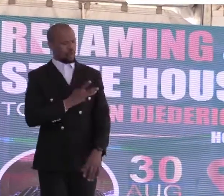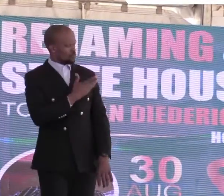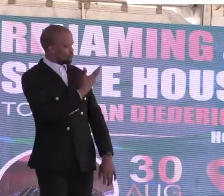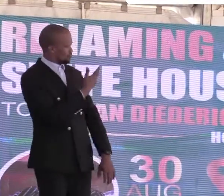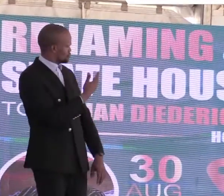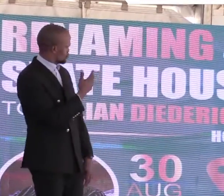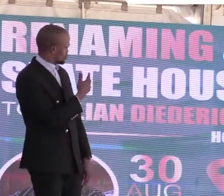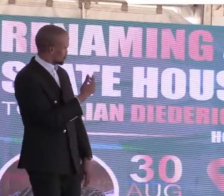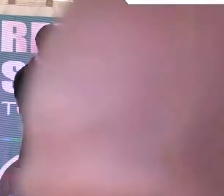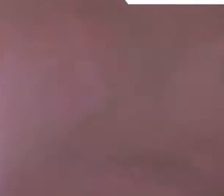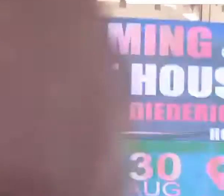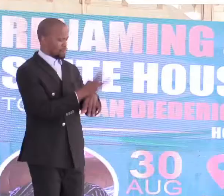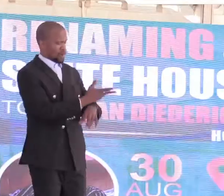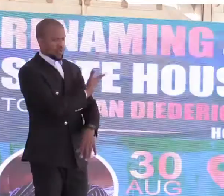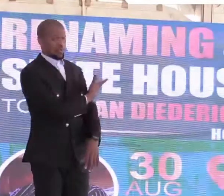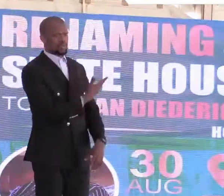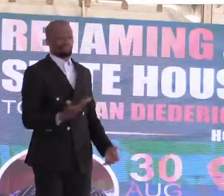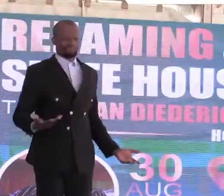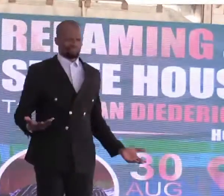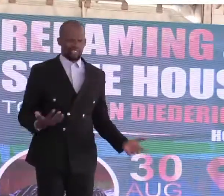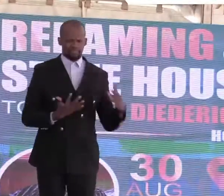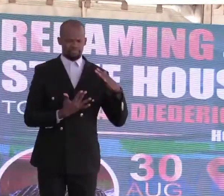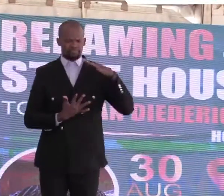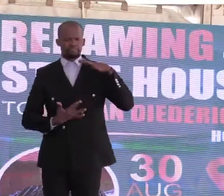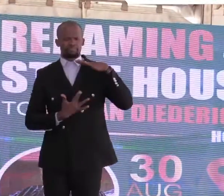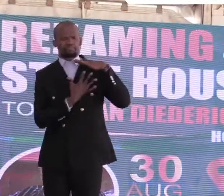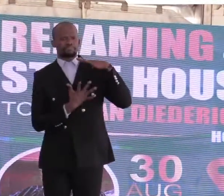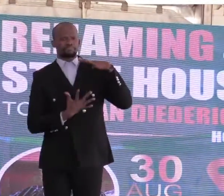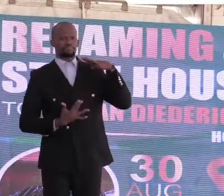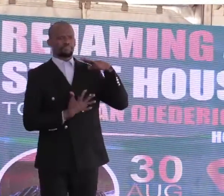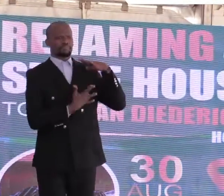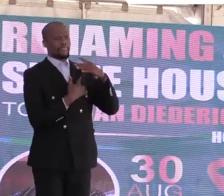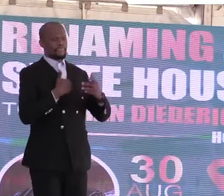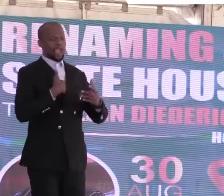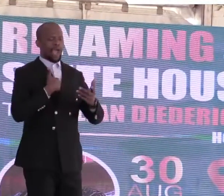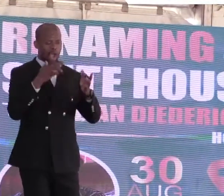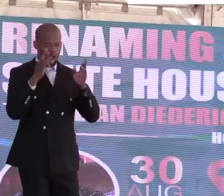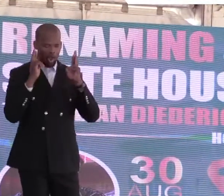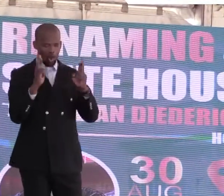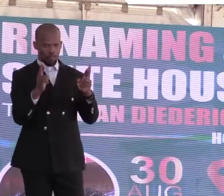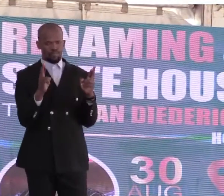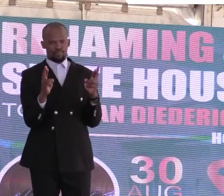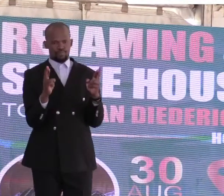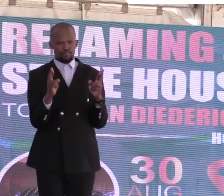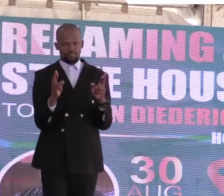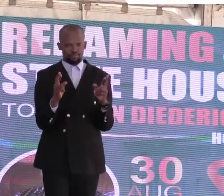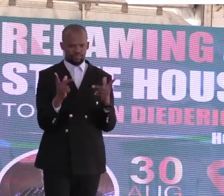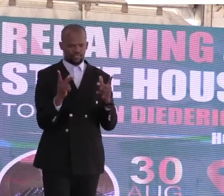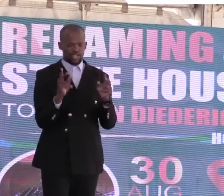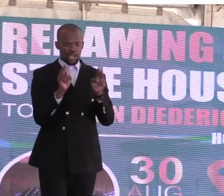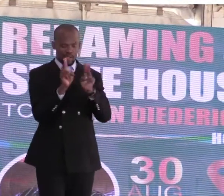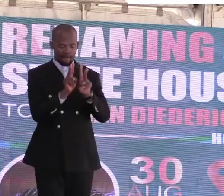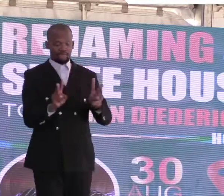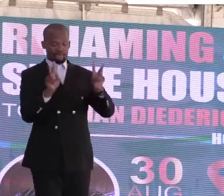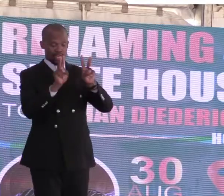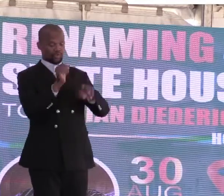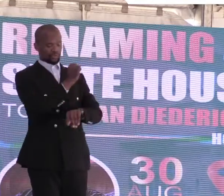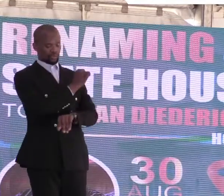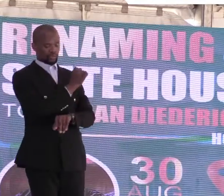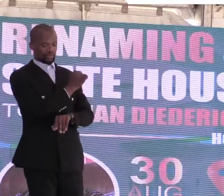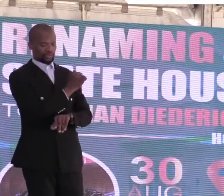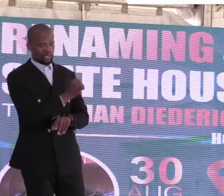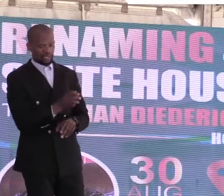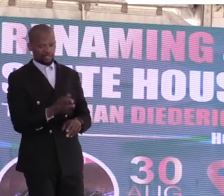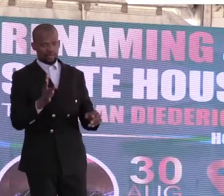an inspirational one, and I am hoping that her values will be etched in